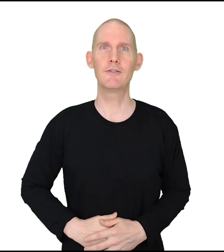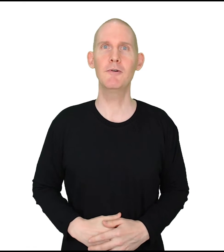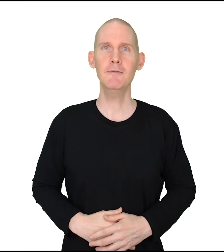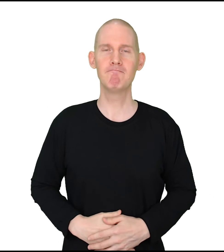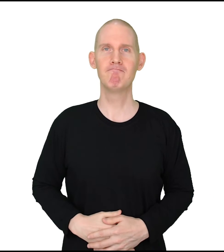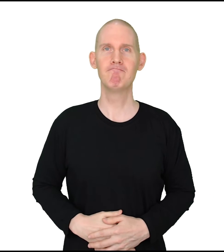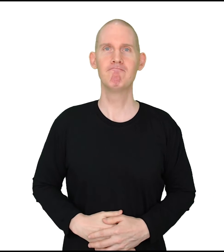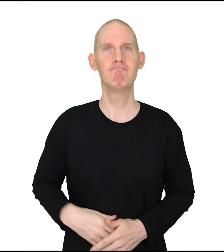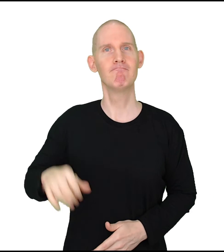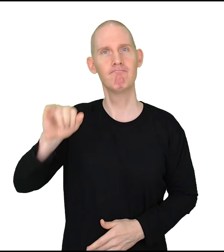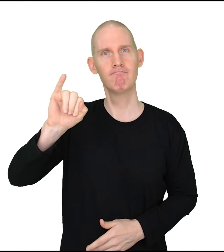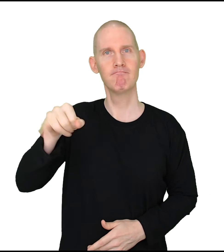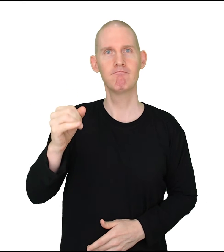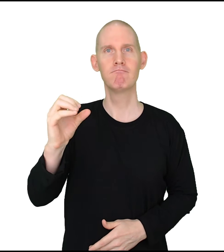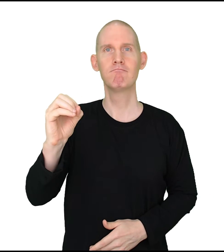it.